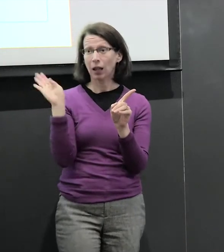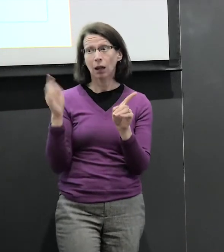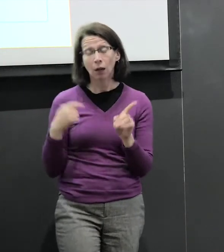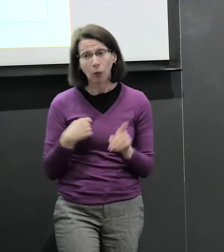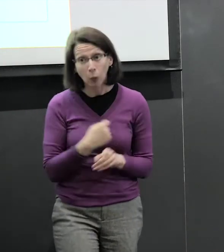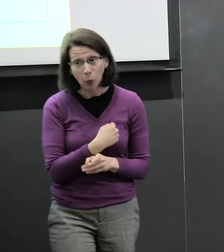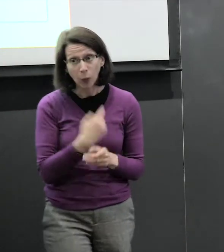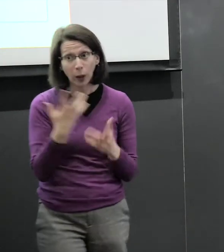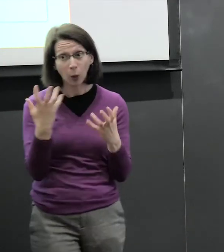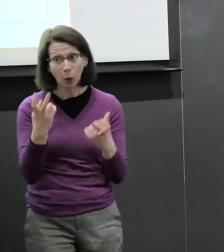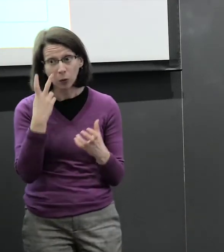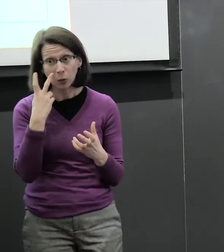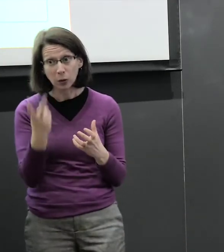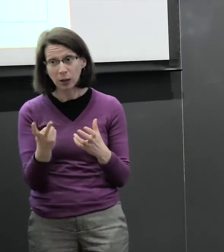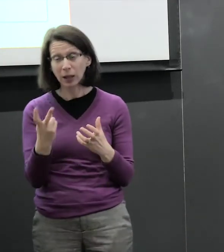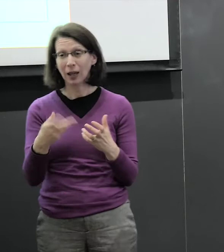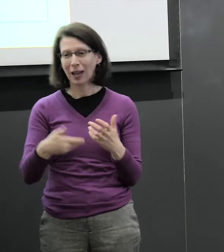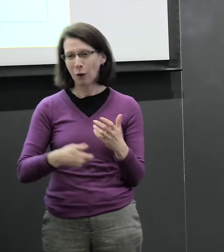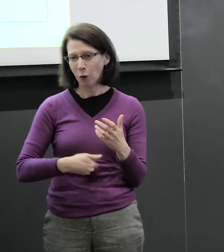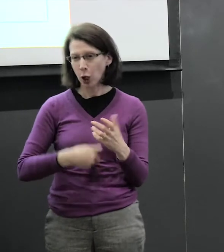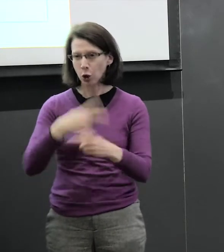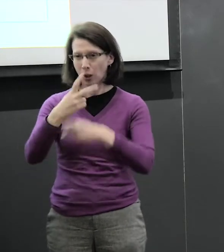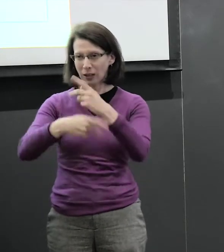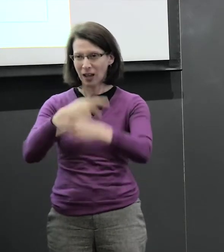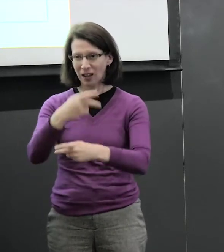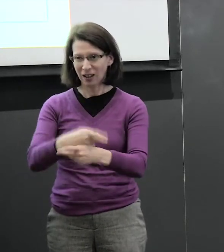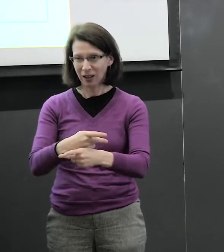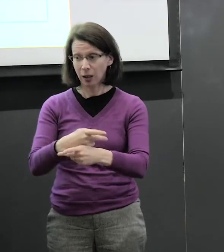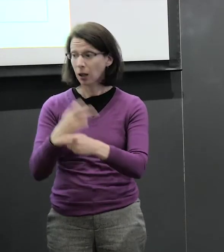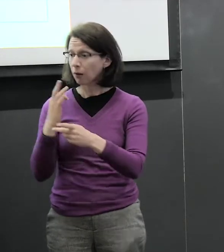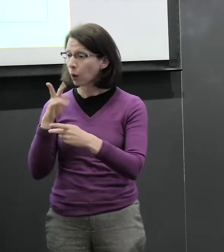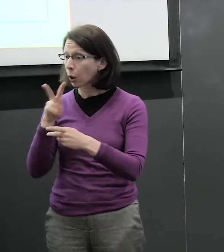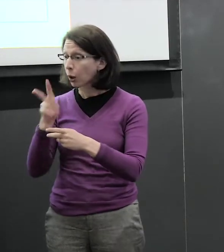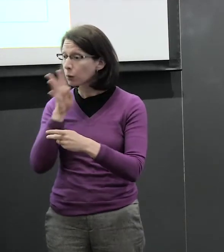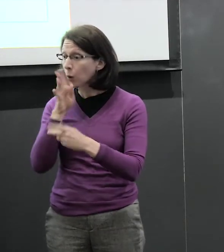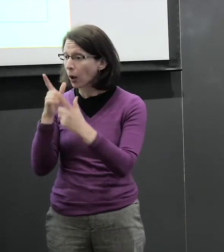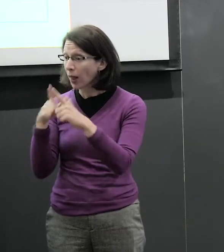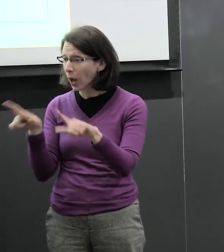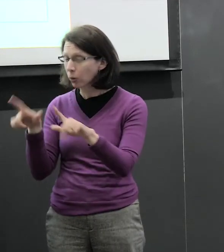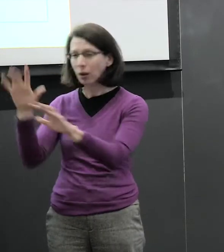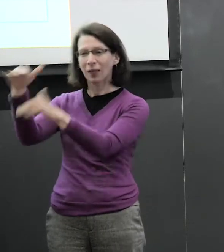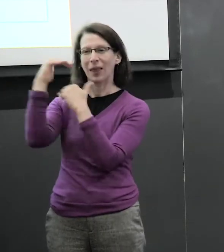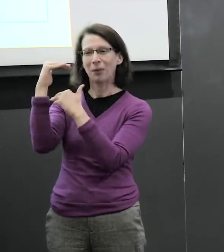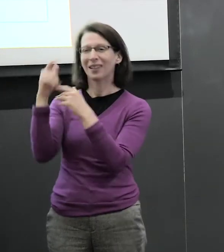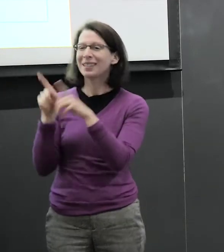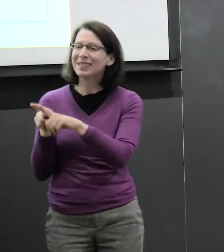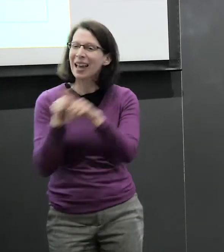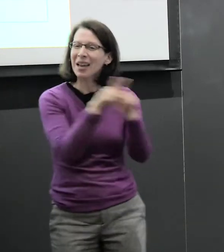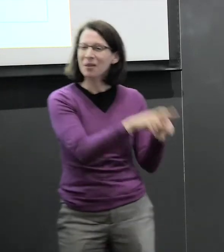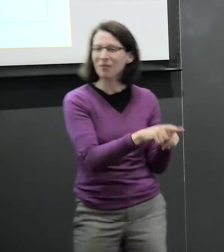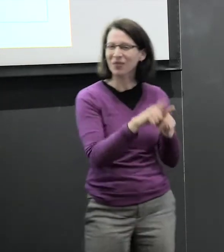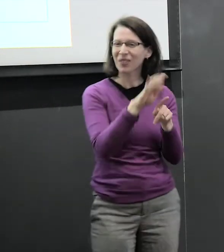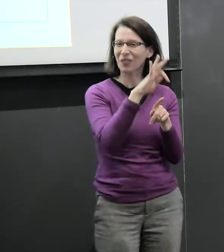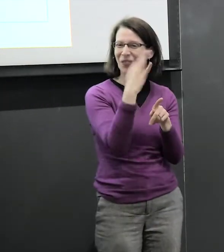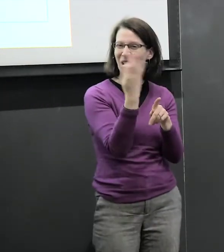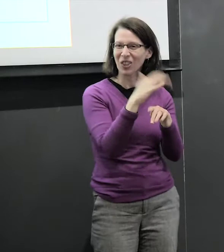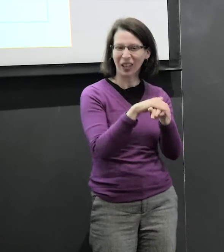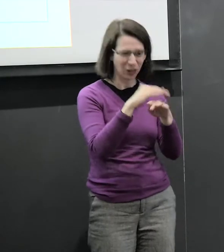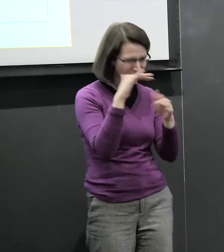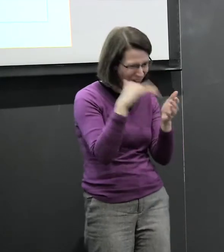the inferential technology and we restrict attention to spoken languages, we will be in the same situation